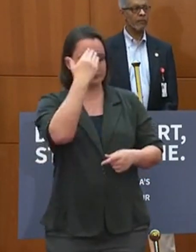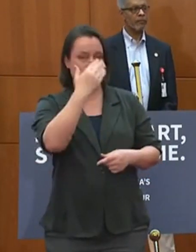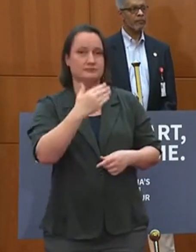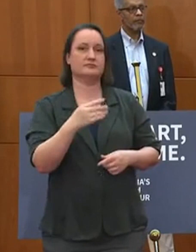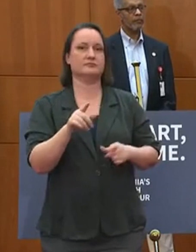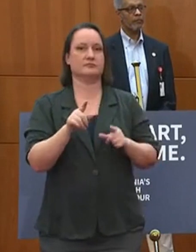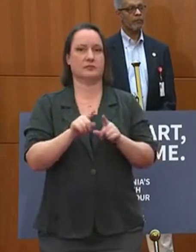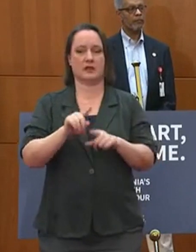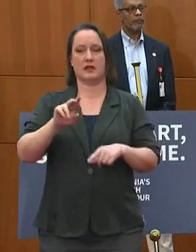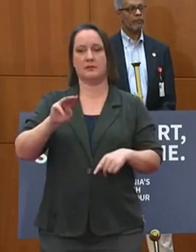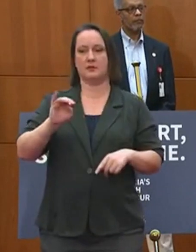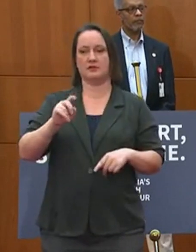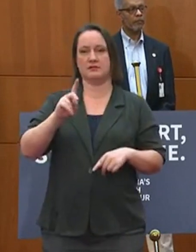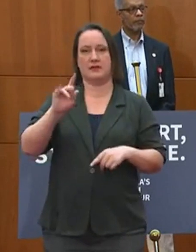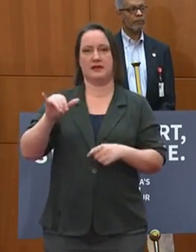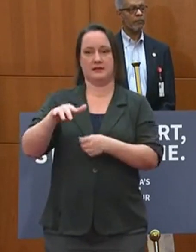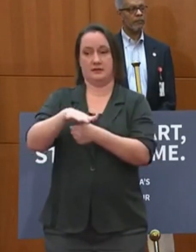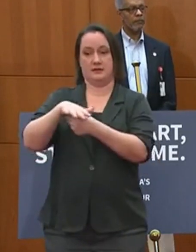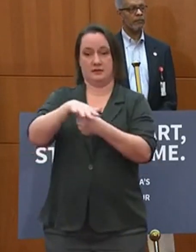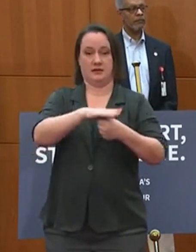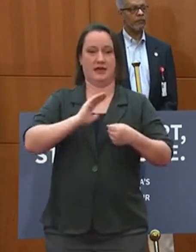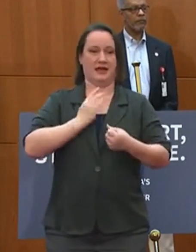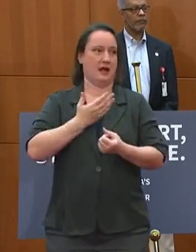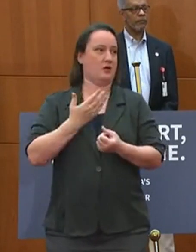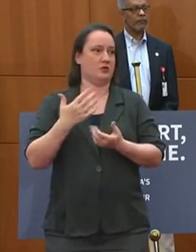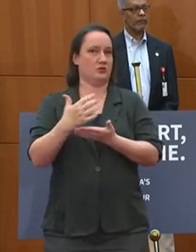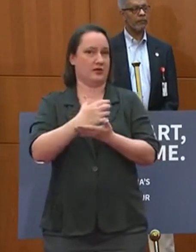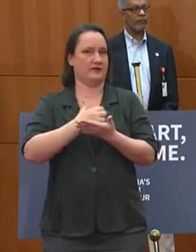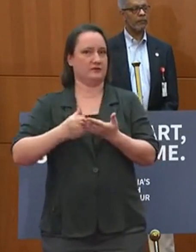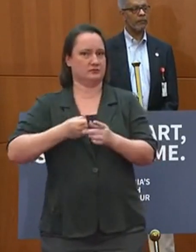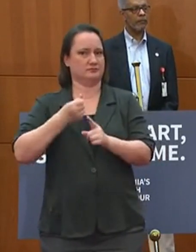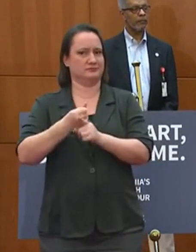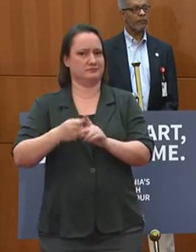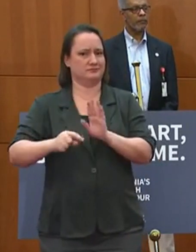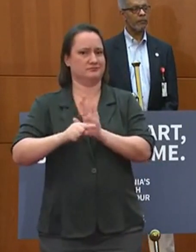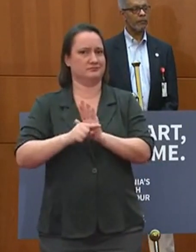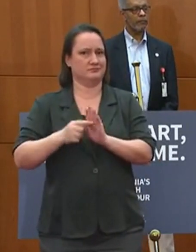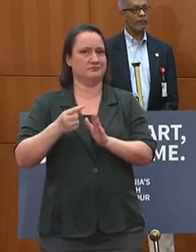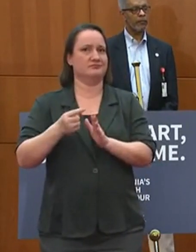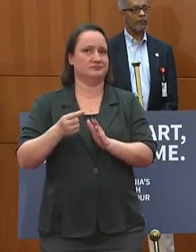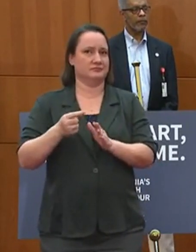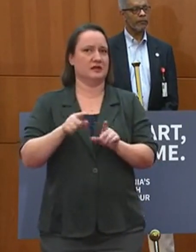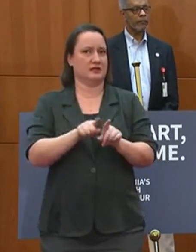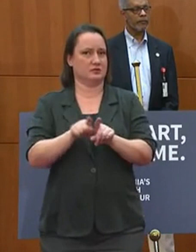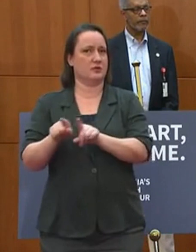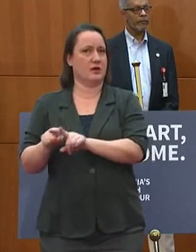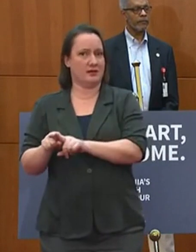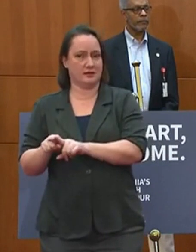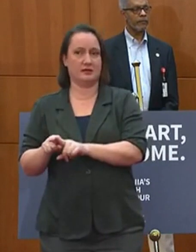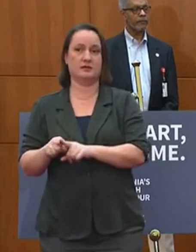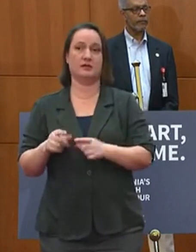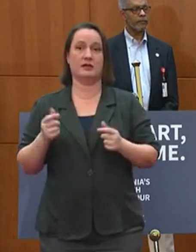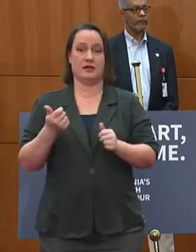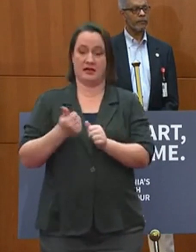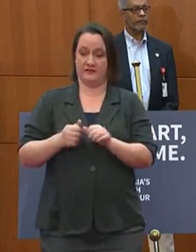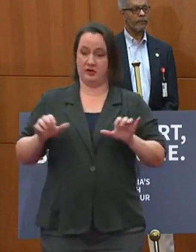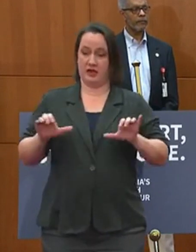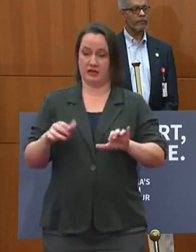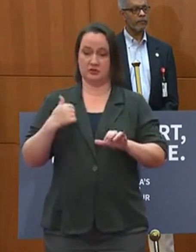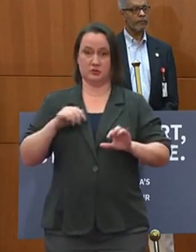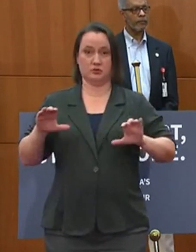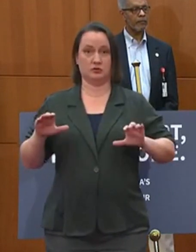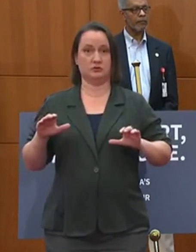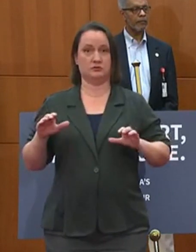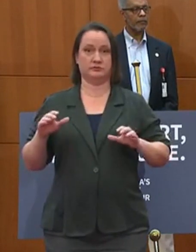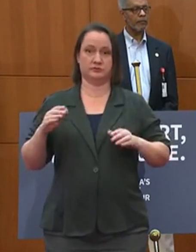like municipalities, our revenues are being hit very hard also. And so every action we've taken to date has